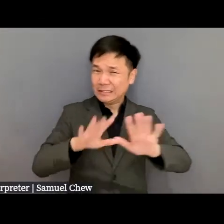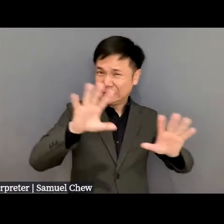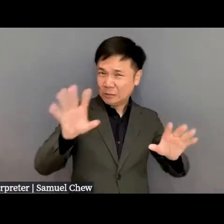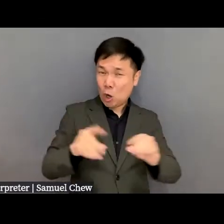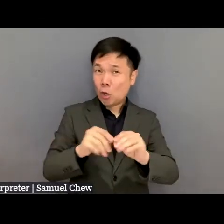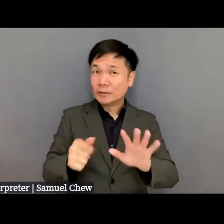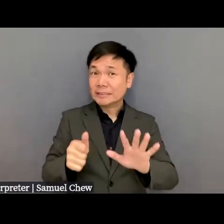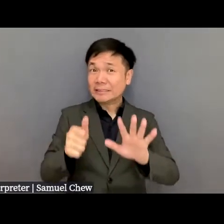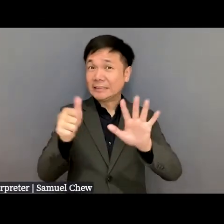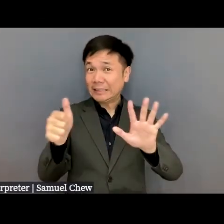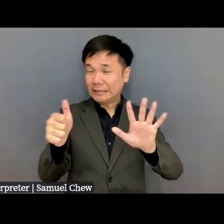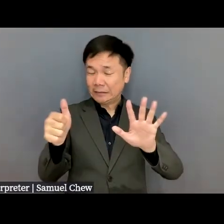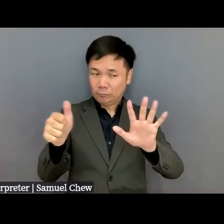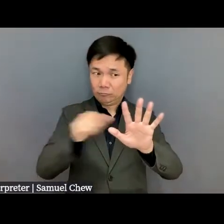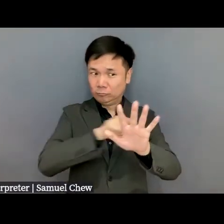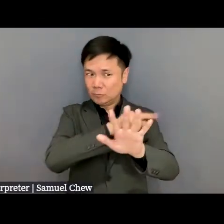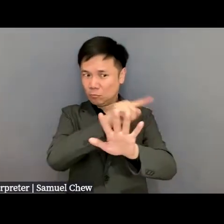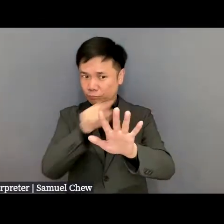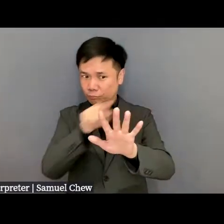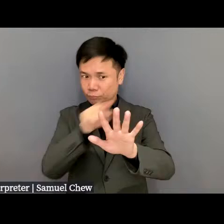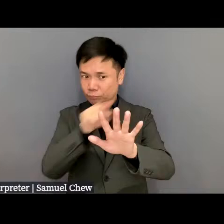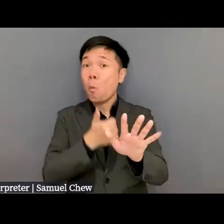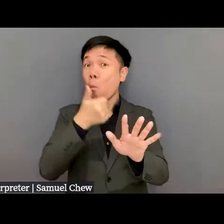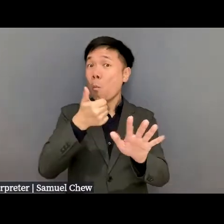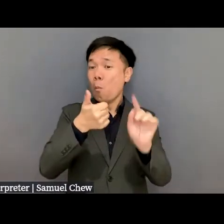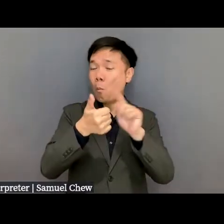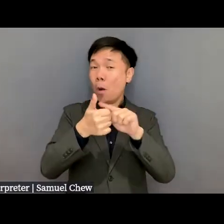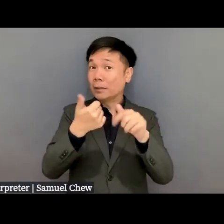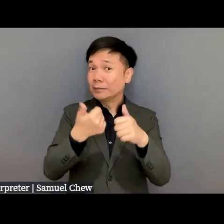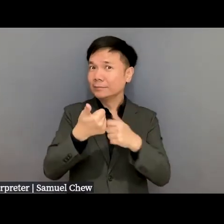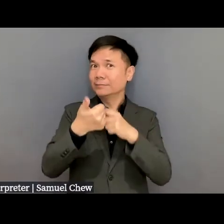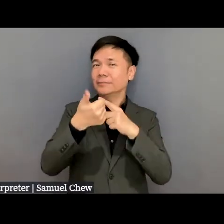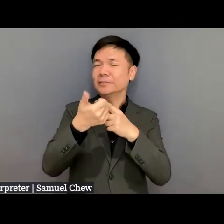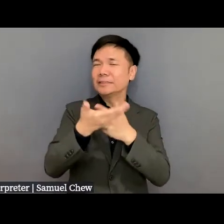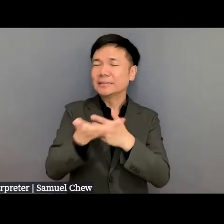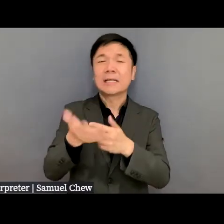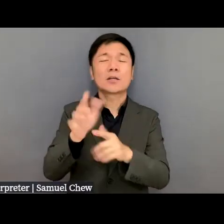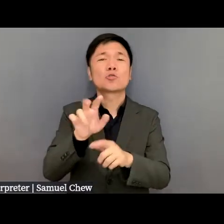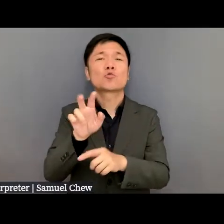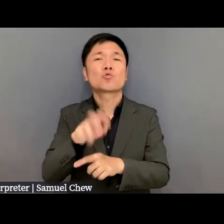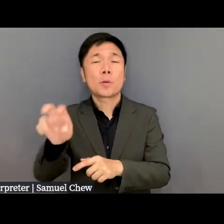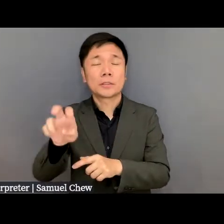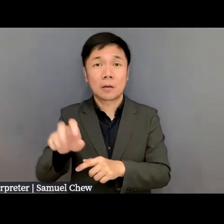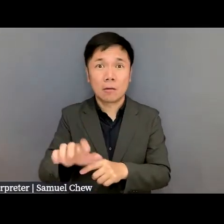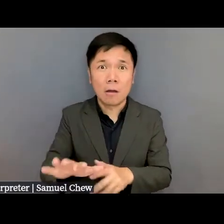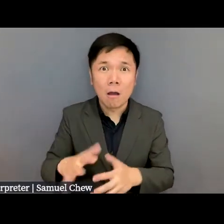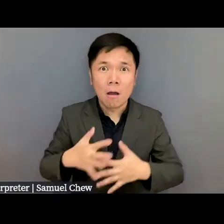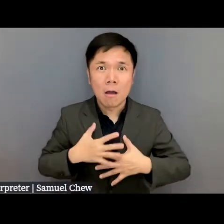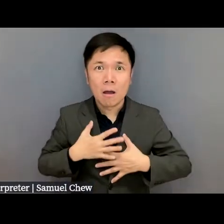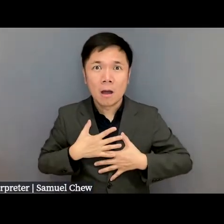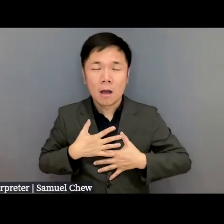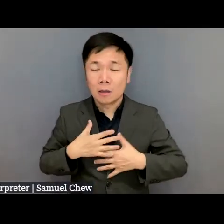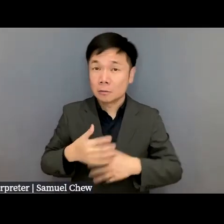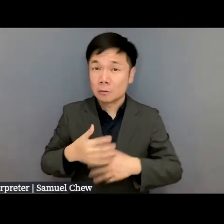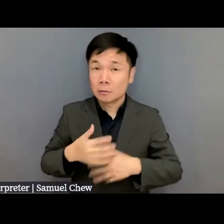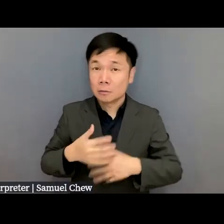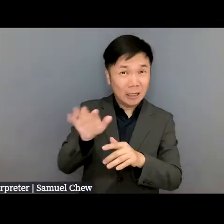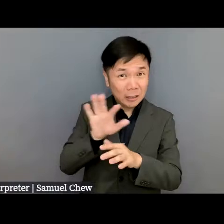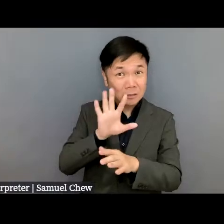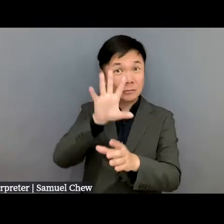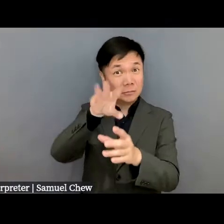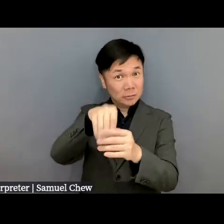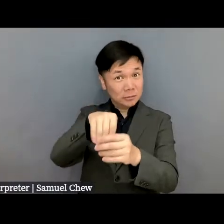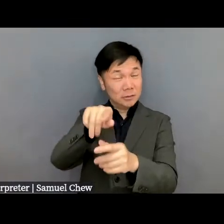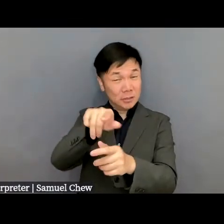not happened before, so we were excited and had to be a part of making sure that we were